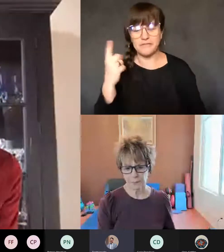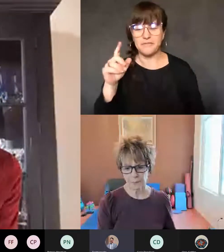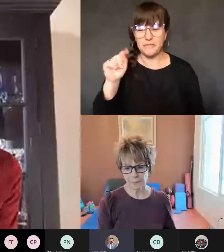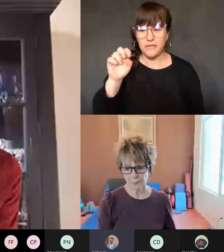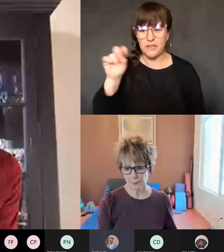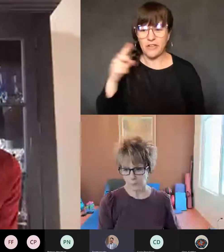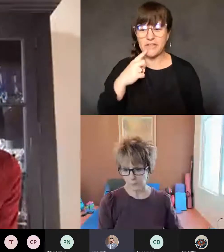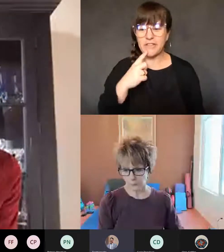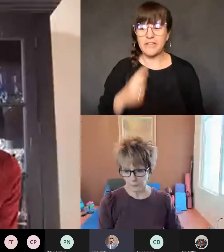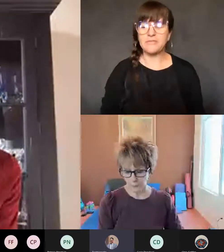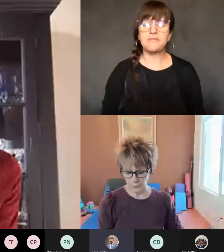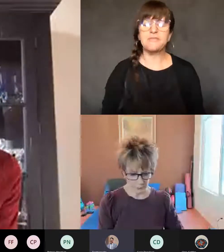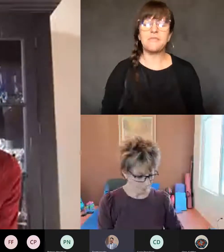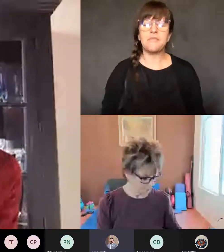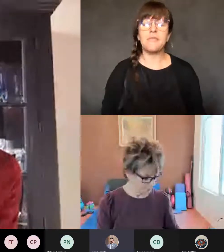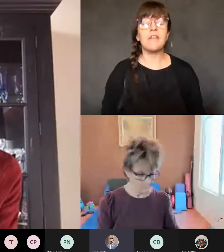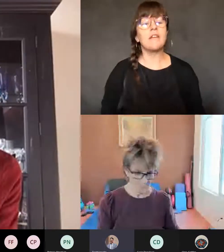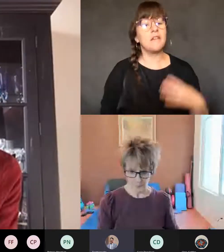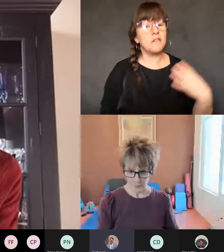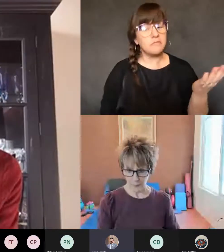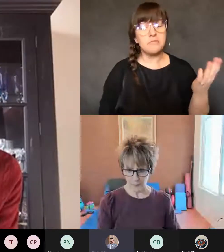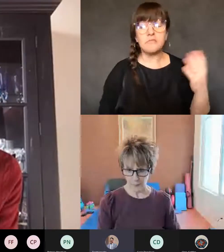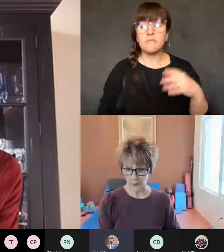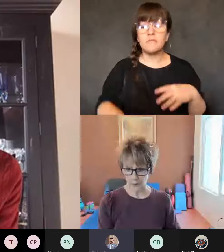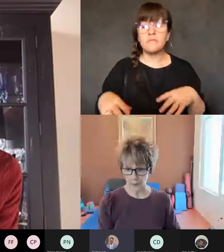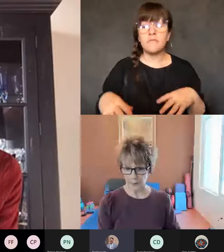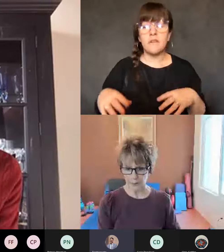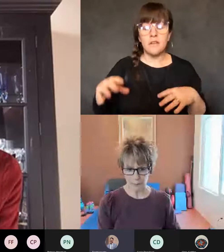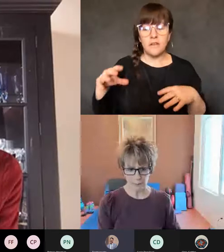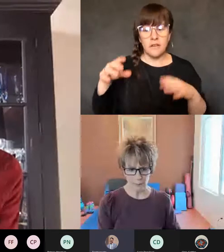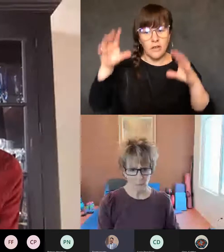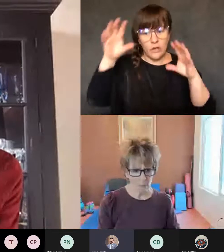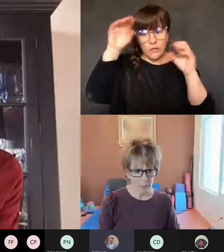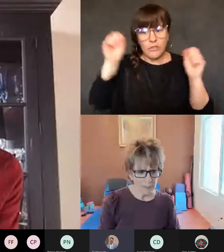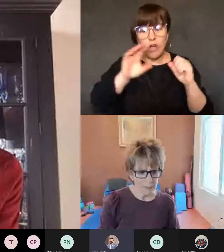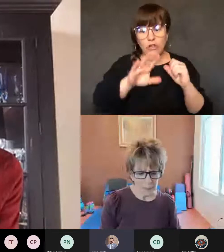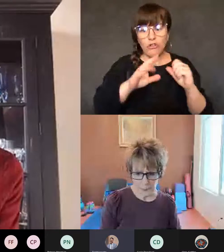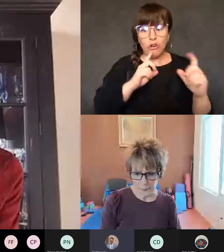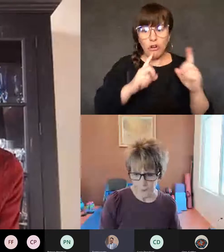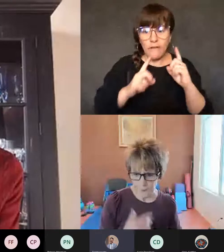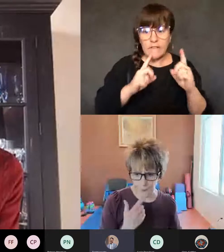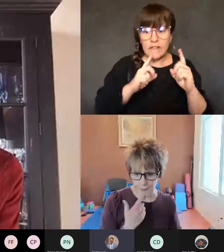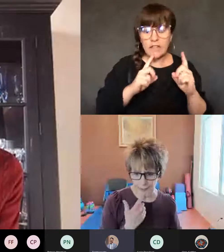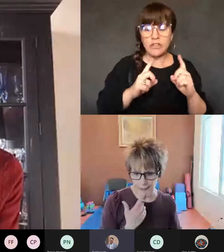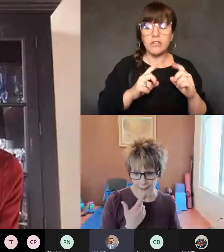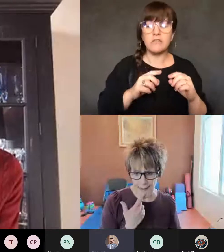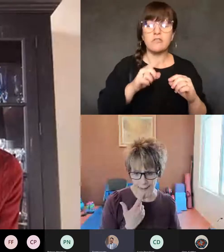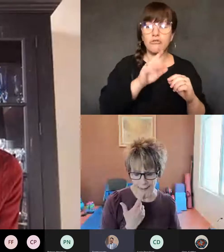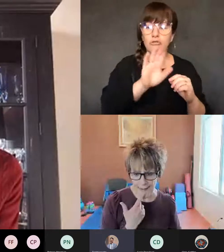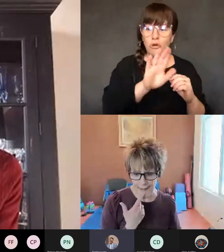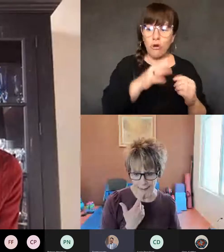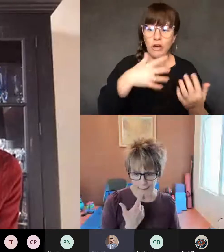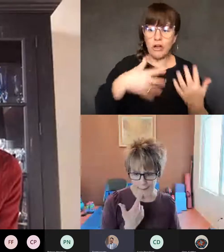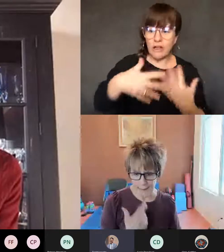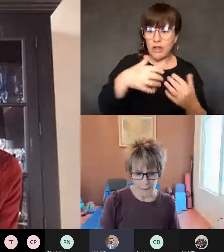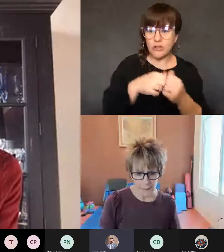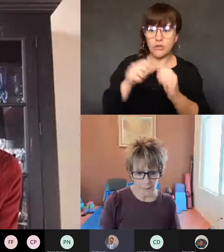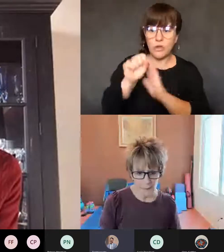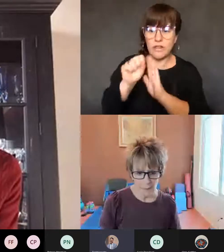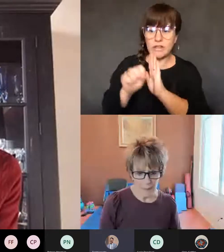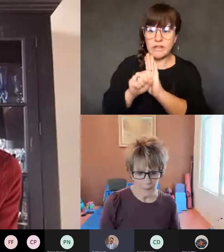Becky, what's in your conversations kind of on a state level and interactions with state government?